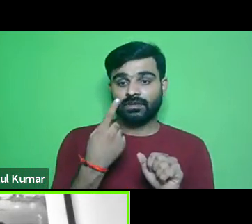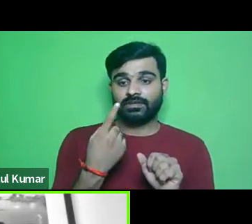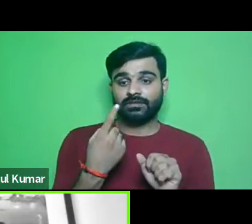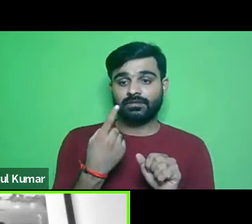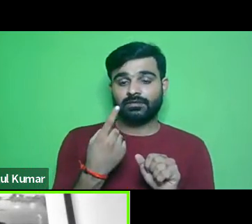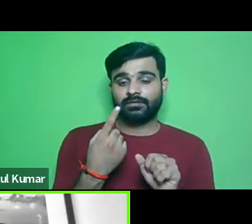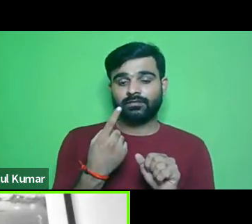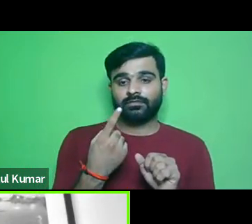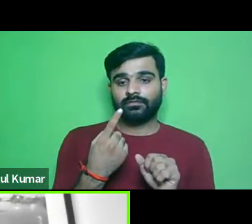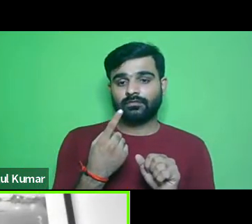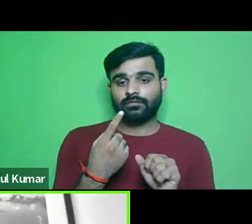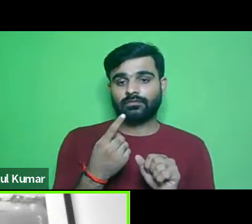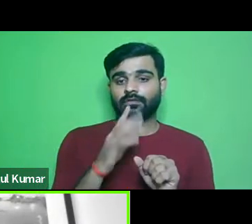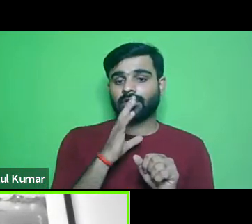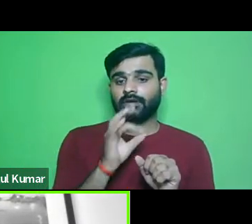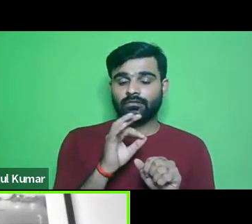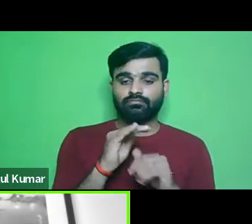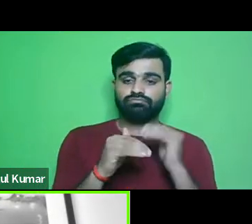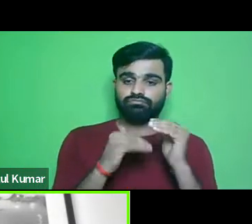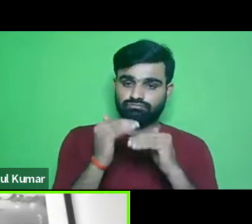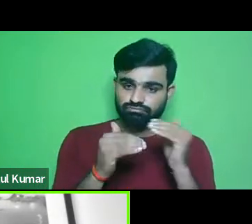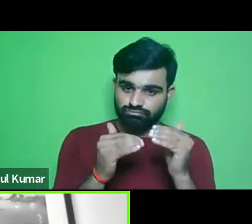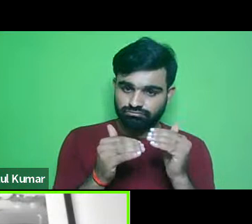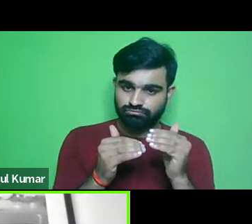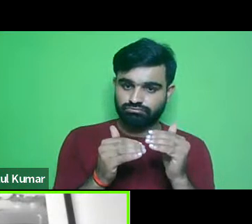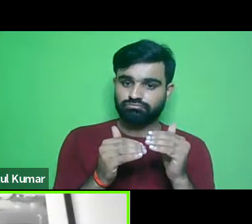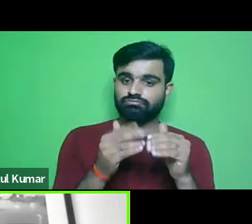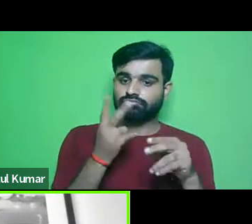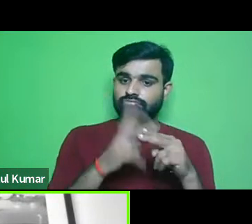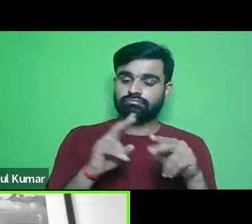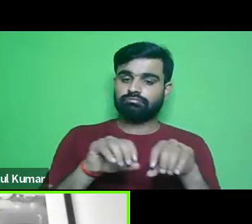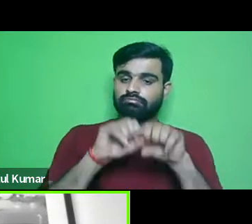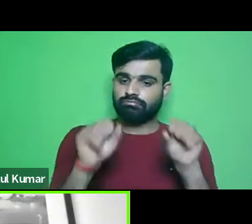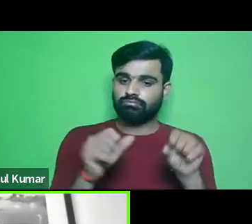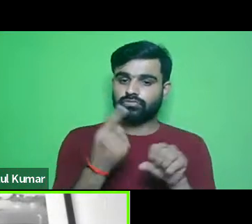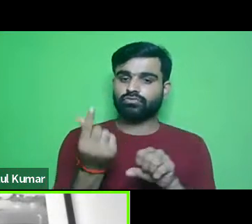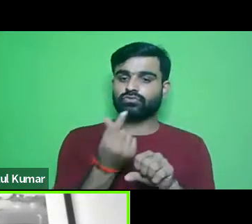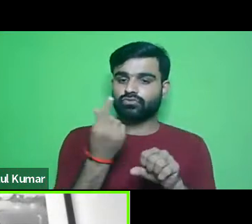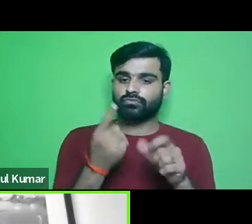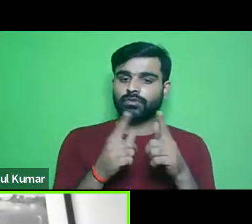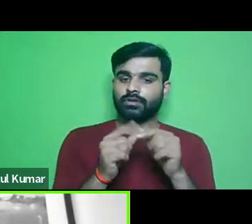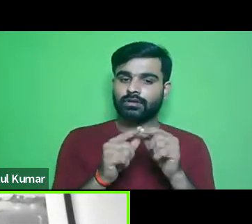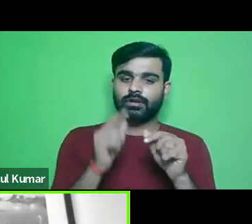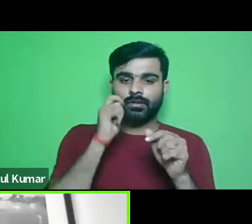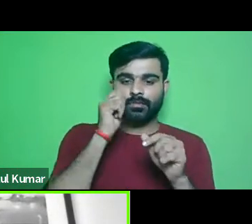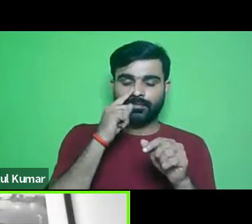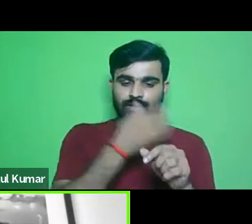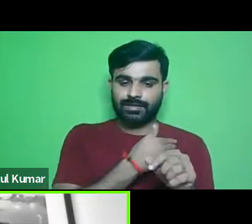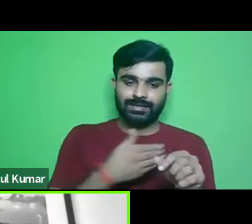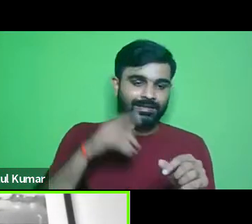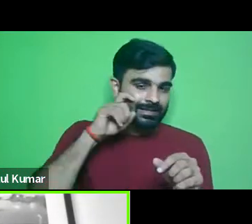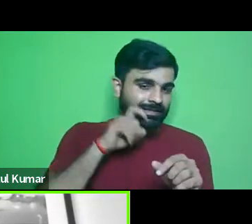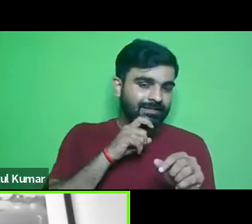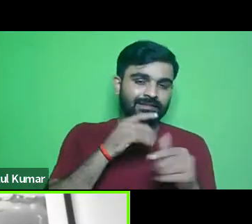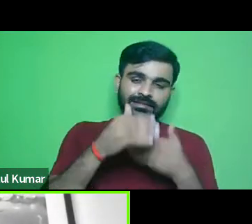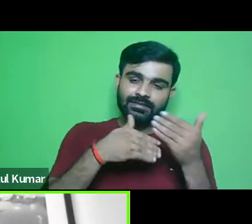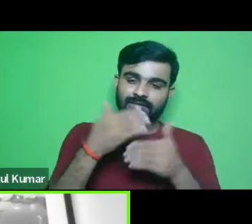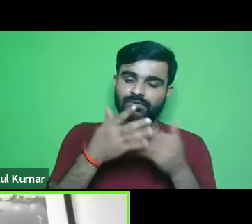is really proven to prohibit AI systems to use features like gender, race, and sexual orientation. So